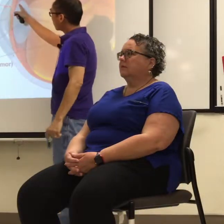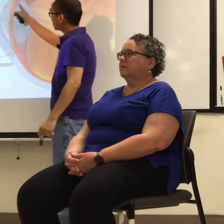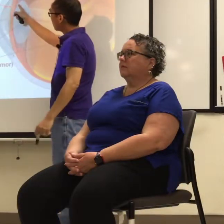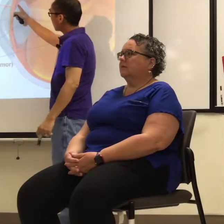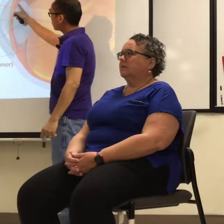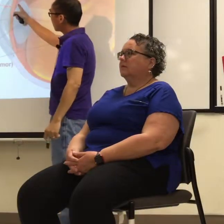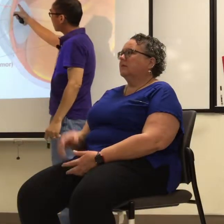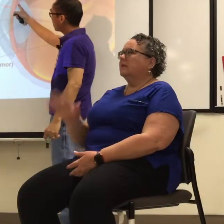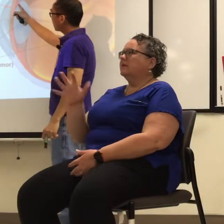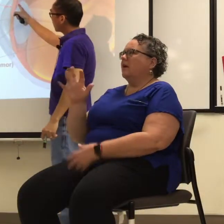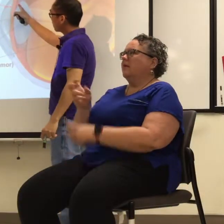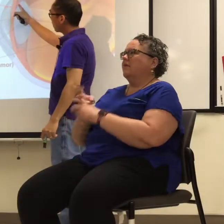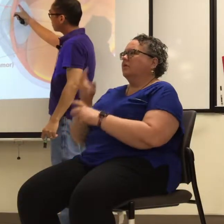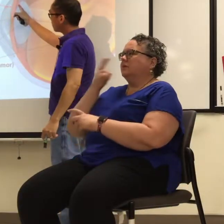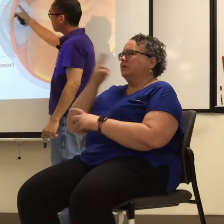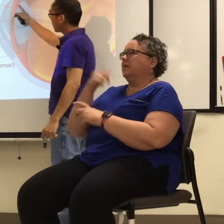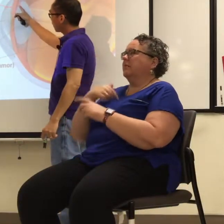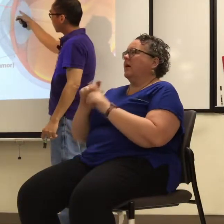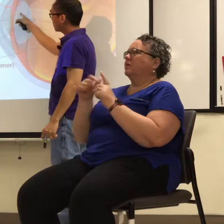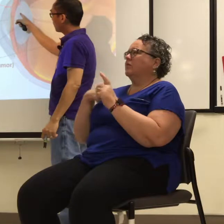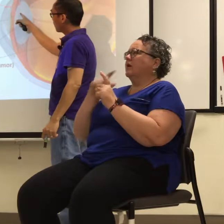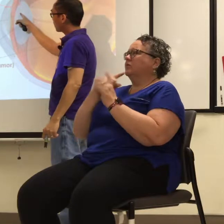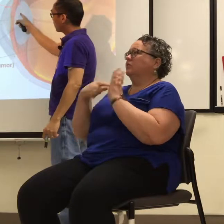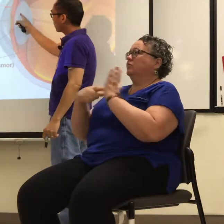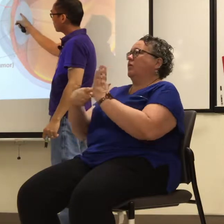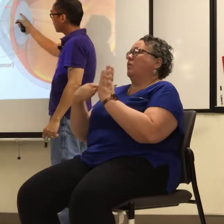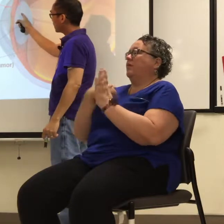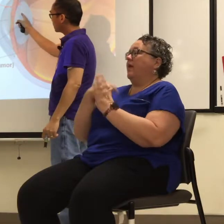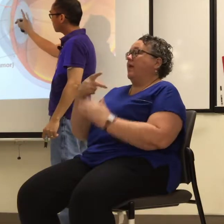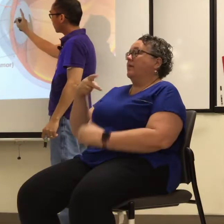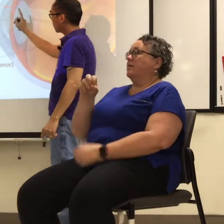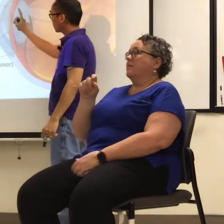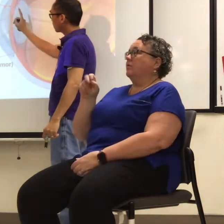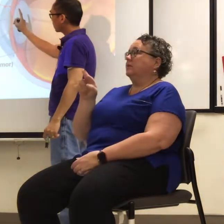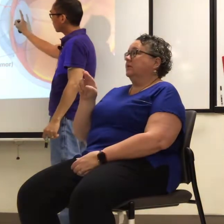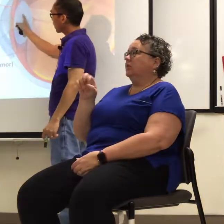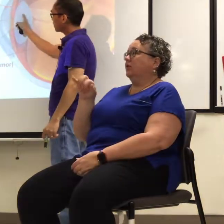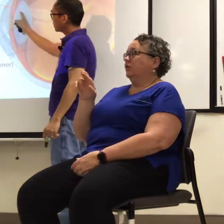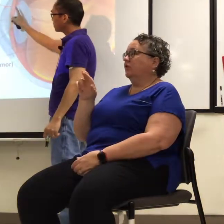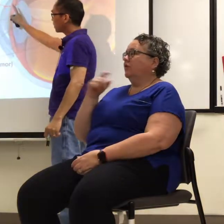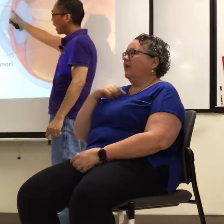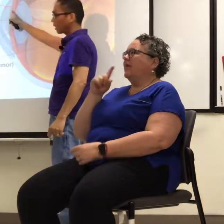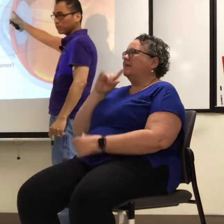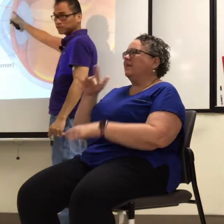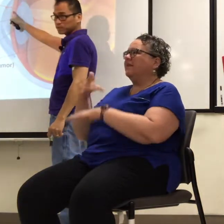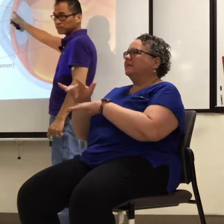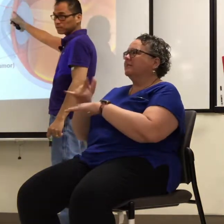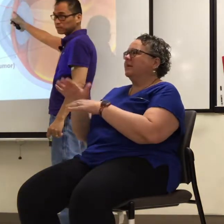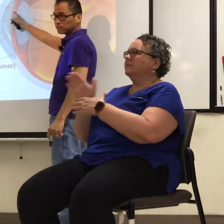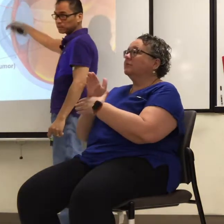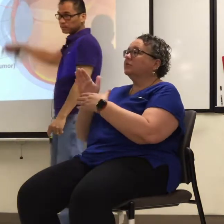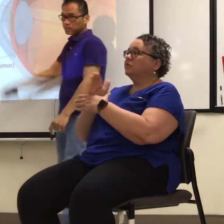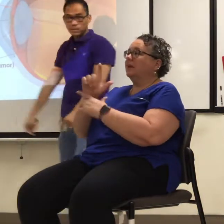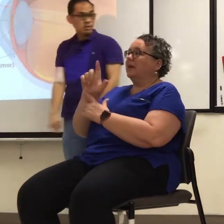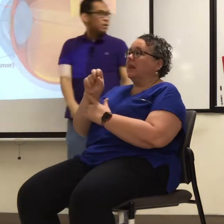Kind of hard to see. I tried to indicate the posterior chamber as being the space between lens, iris.